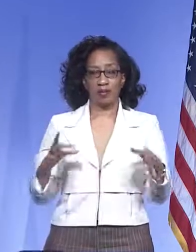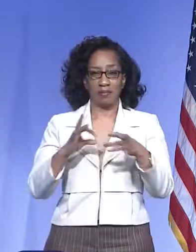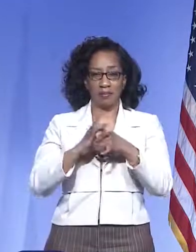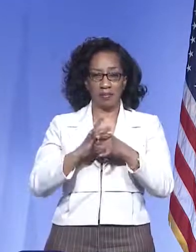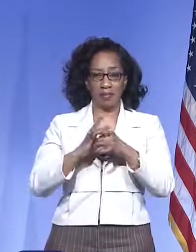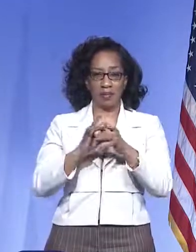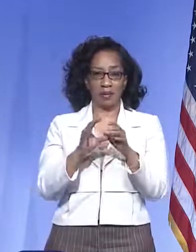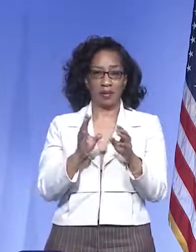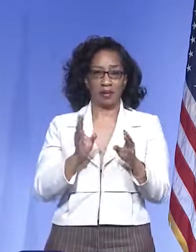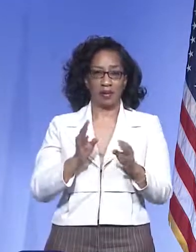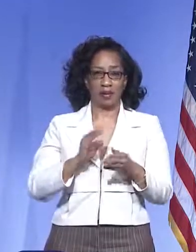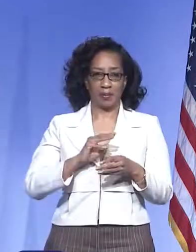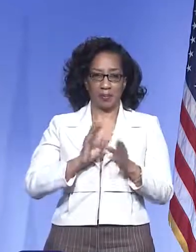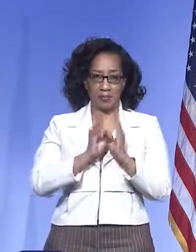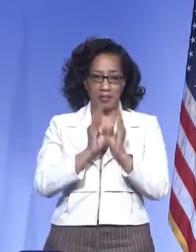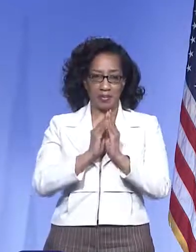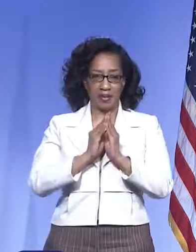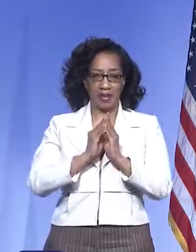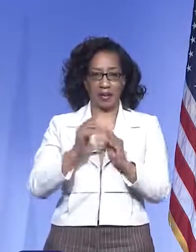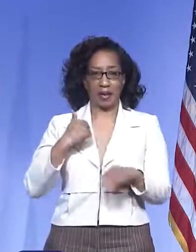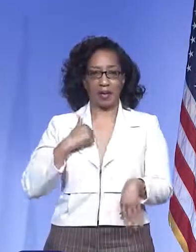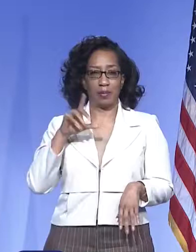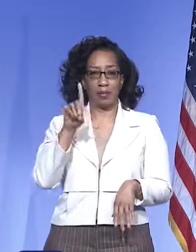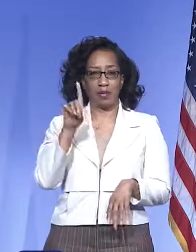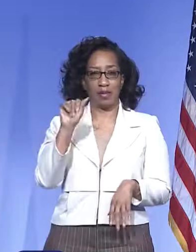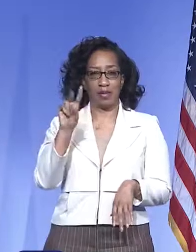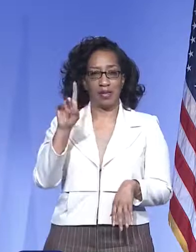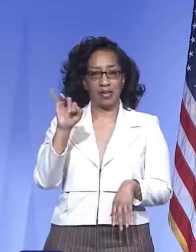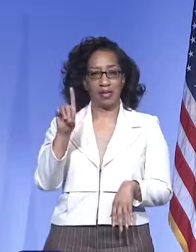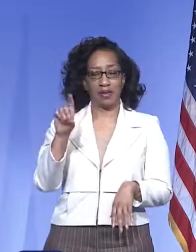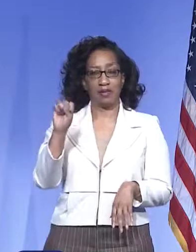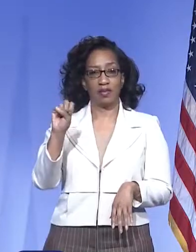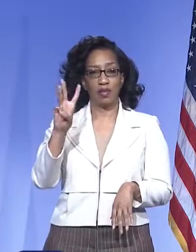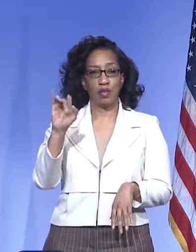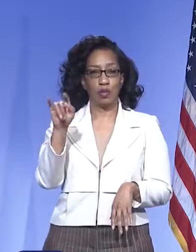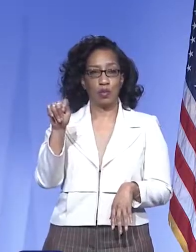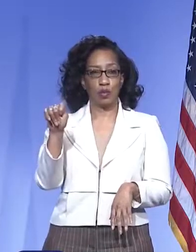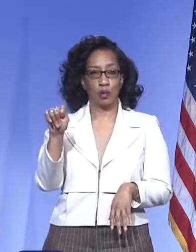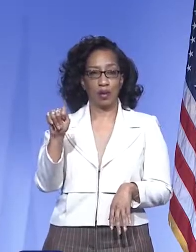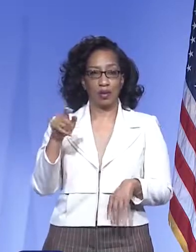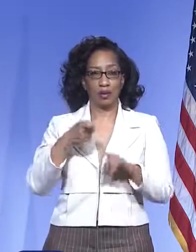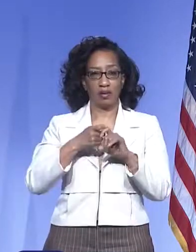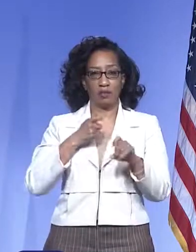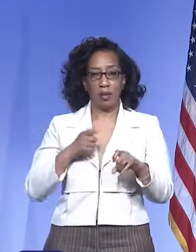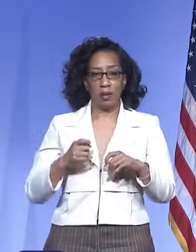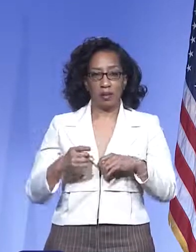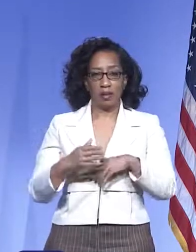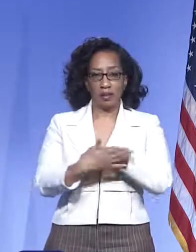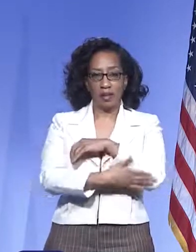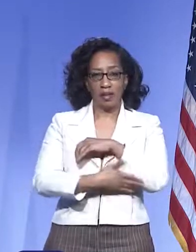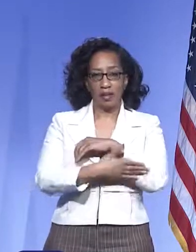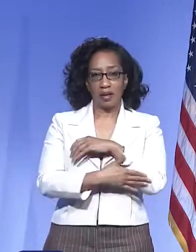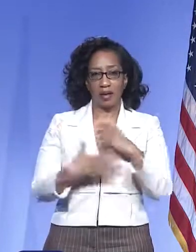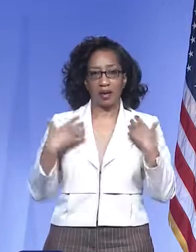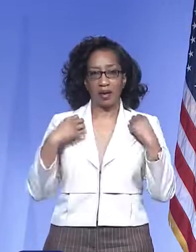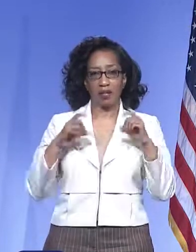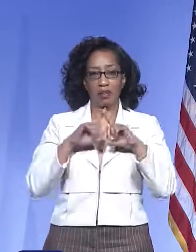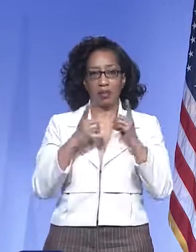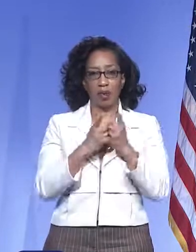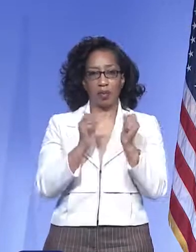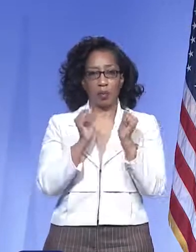23rd. I'm David Sweat, Deputy Director of Shelby County Health Department, joined today by Doug McGowen from the City of